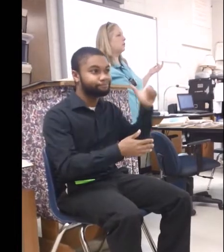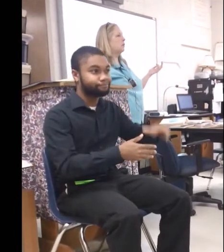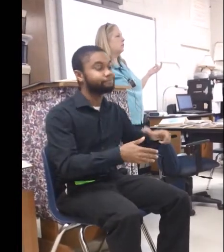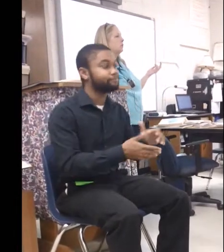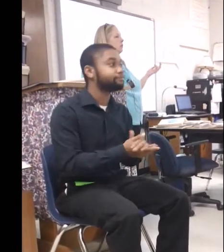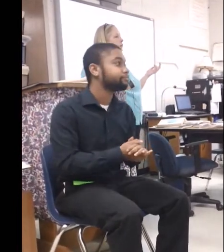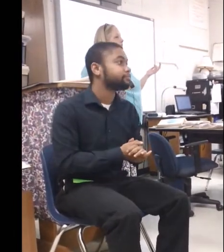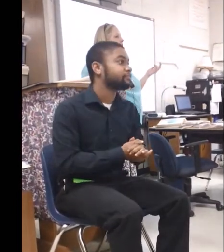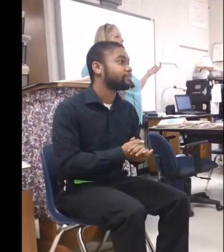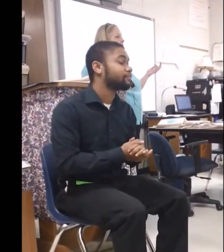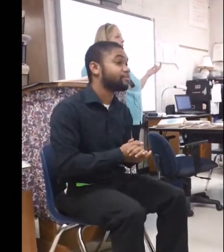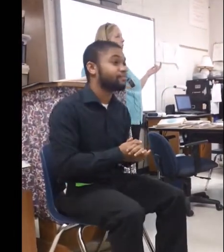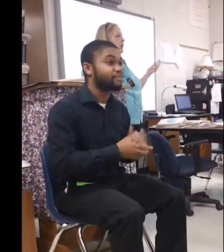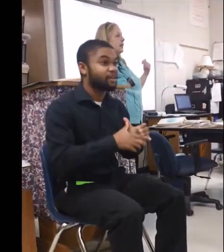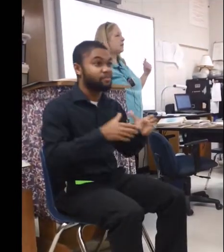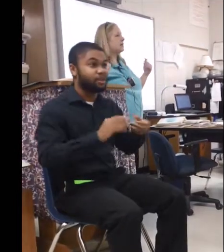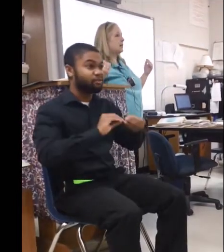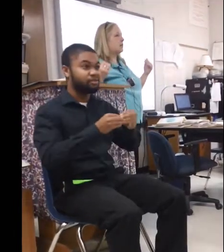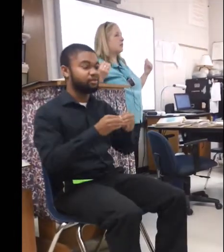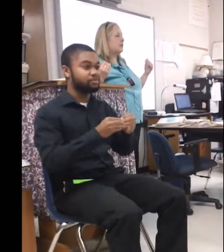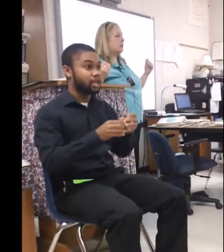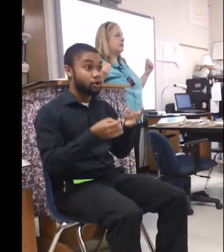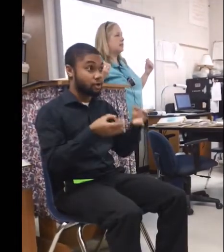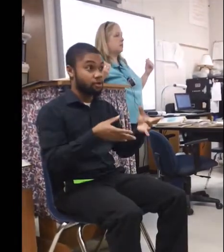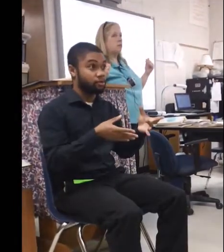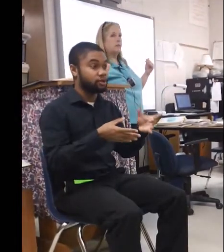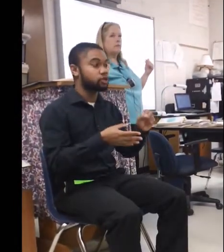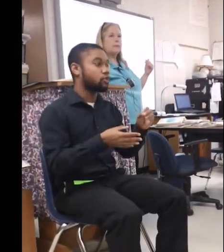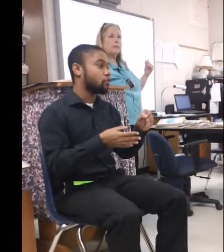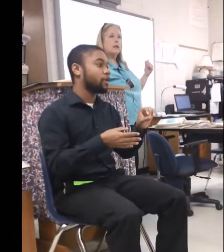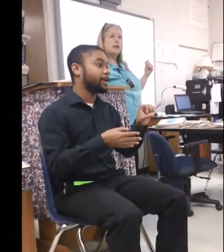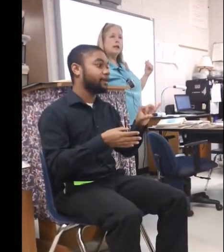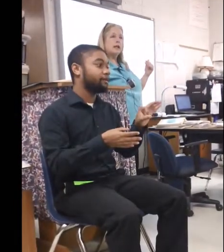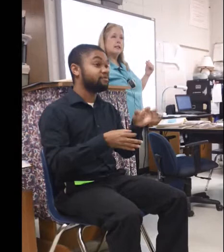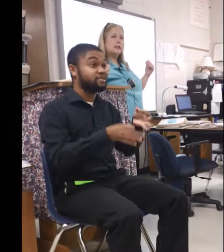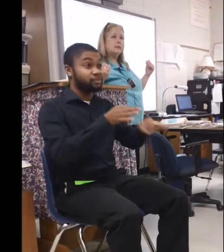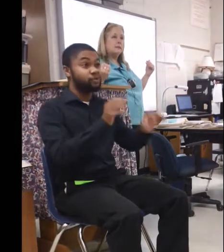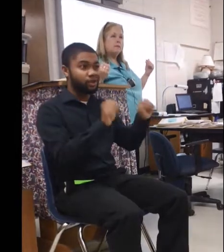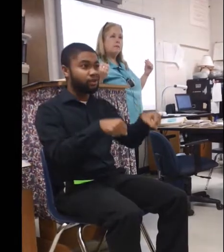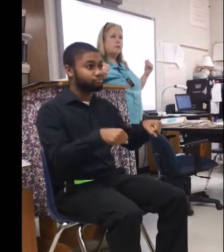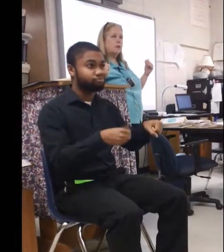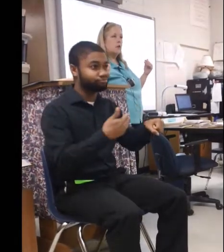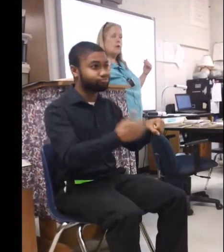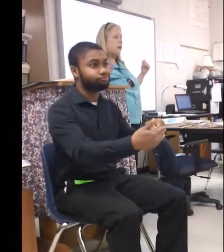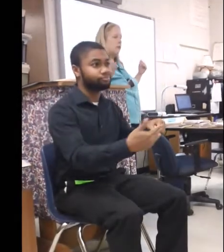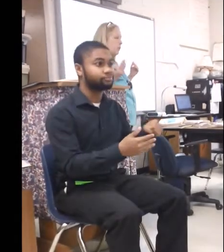numbers. If we keep it simple, let's keep it simple. Yes?